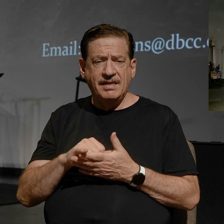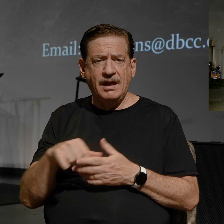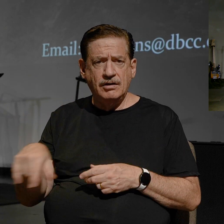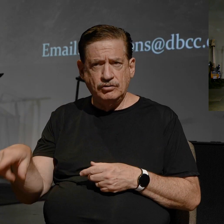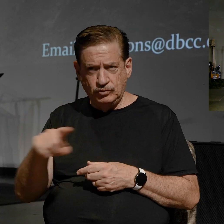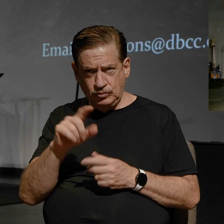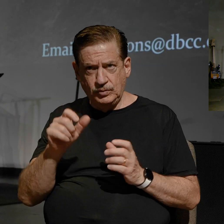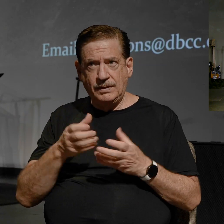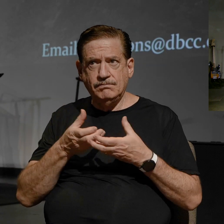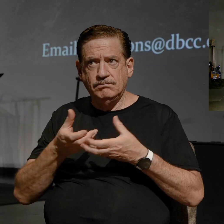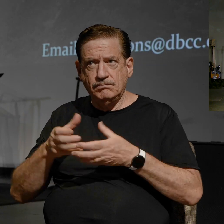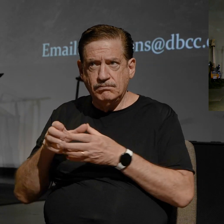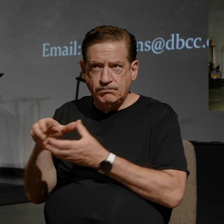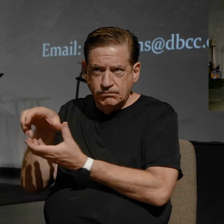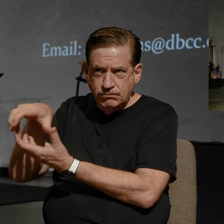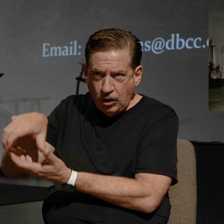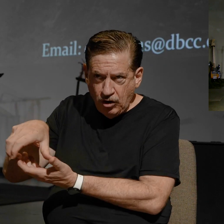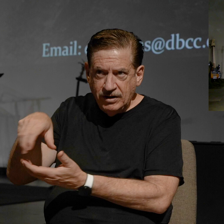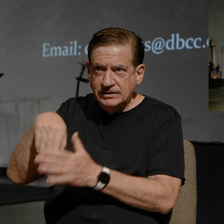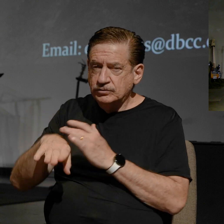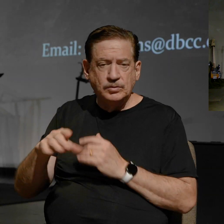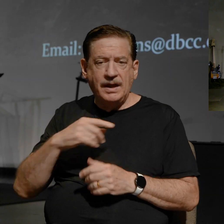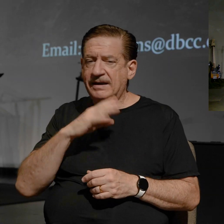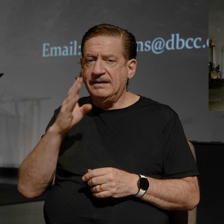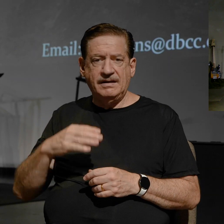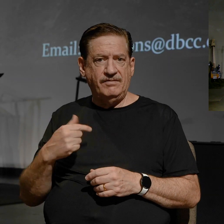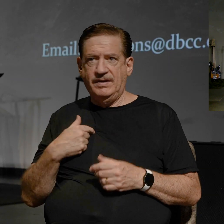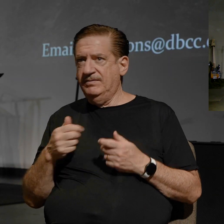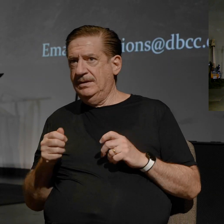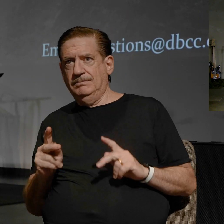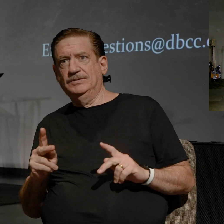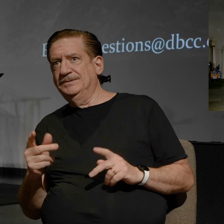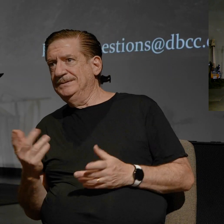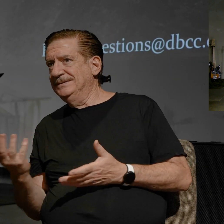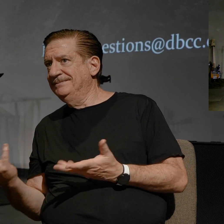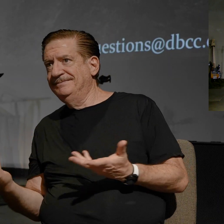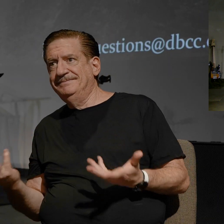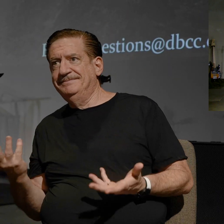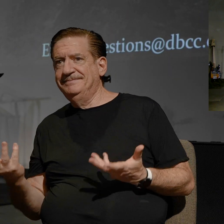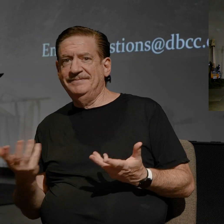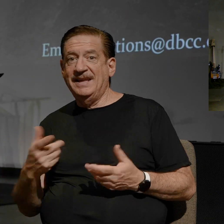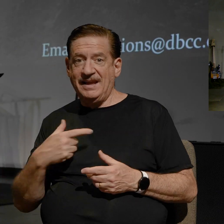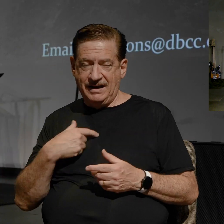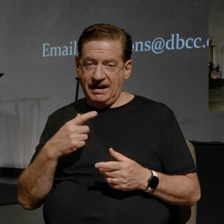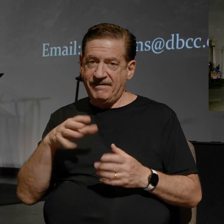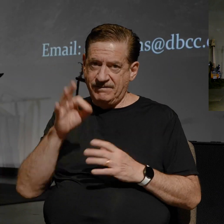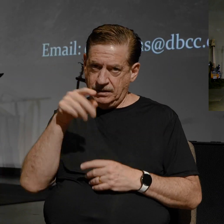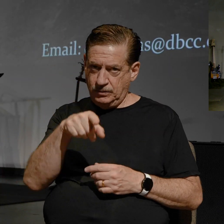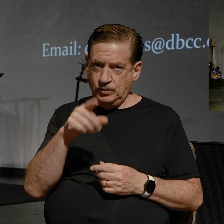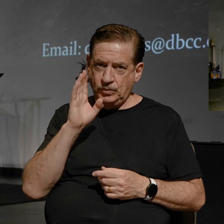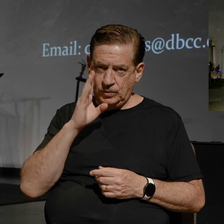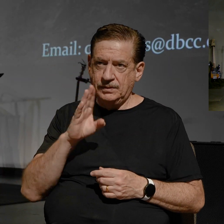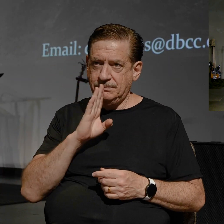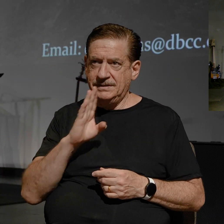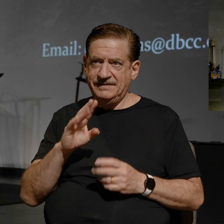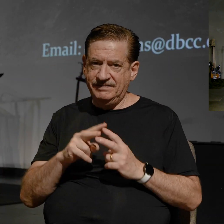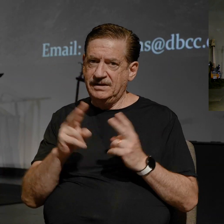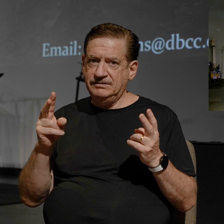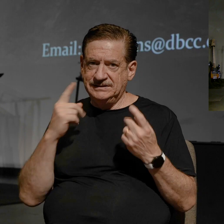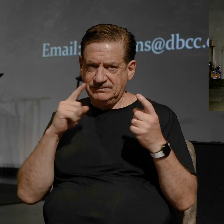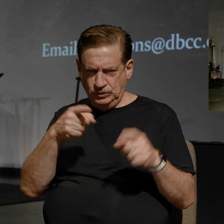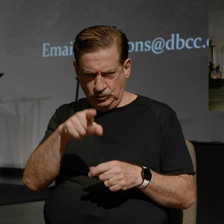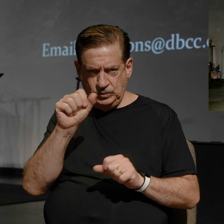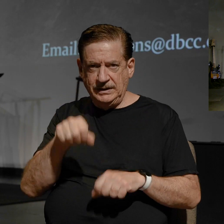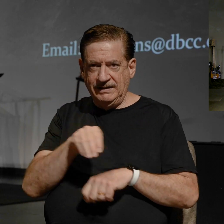you can pour into that I would never even have an opportunity to, and I probably wouldn't be very successful. You can